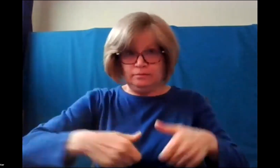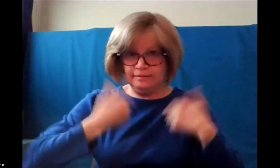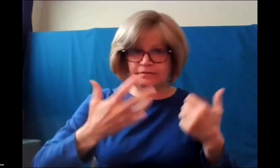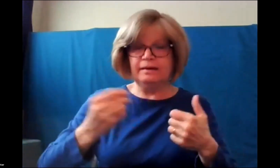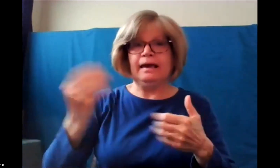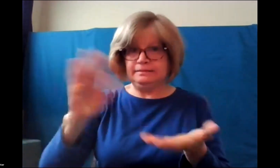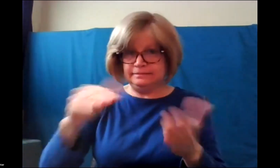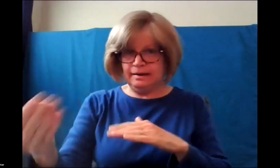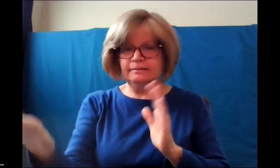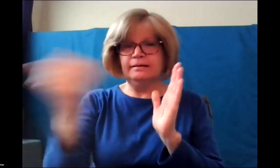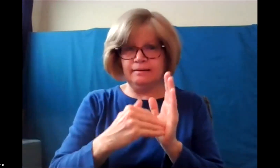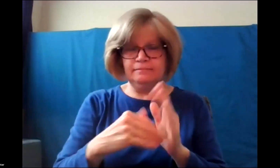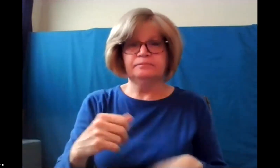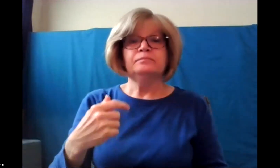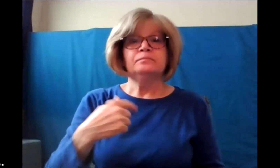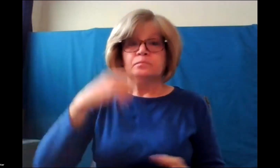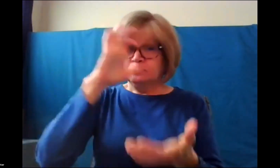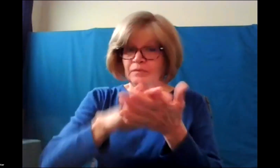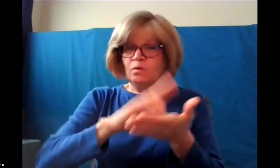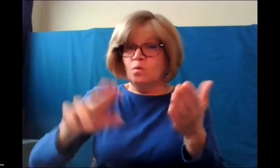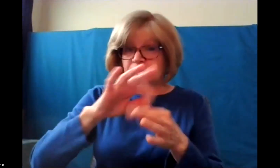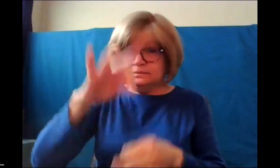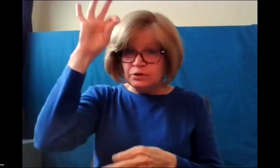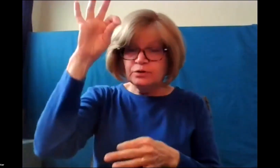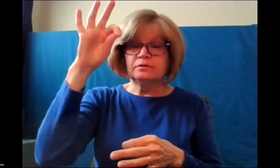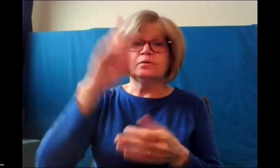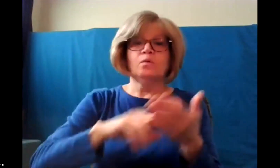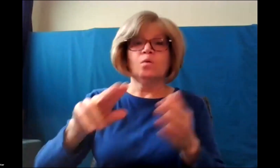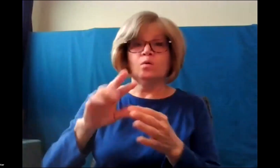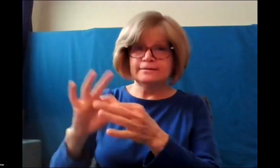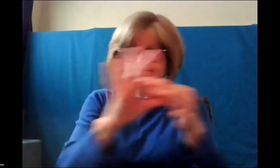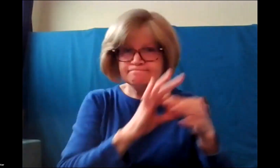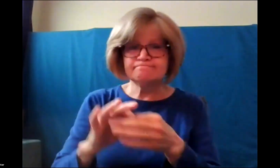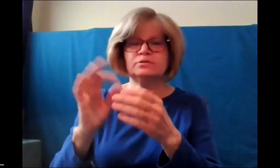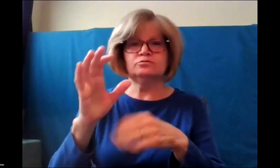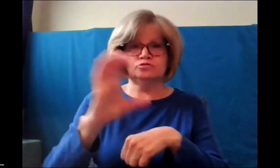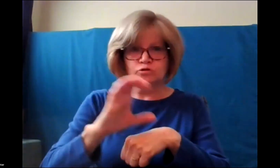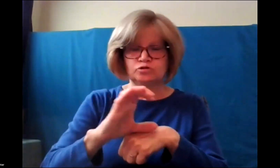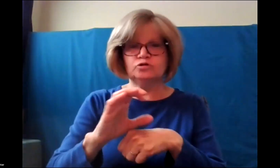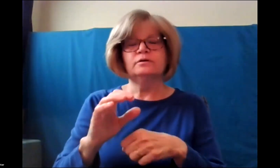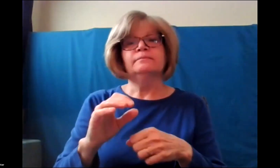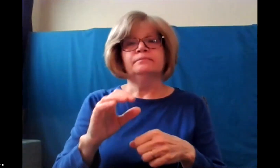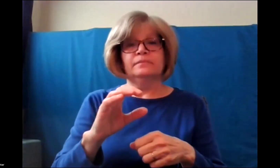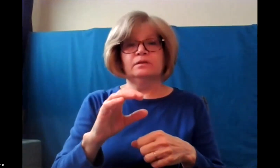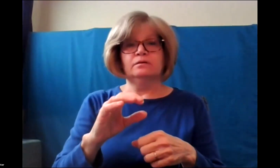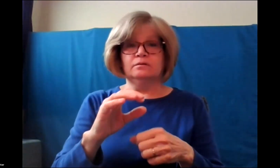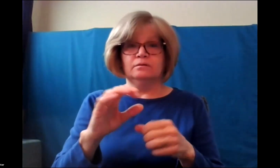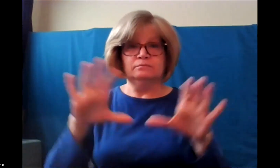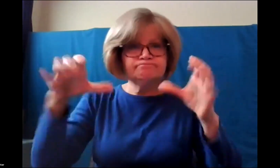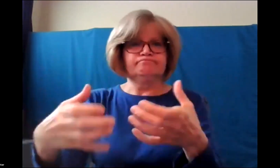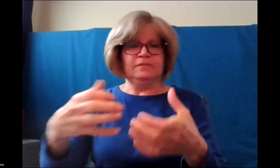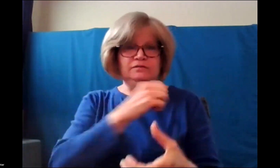and the dead. I believe in the Holy Spirit, the Holy Catholic Church, the communion of